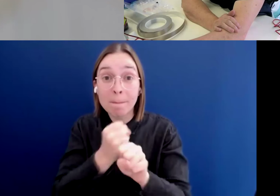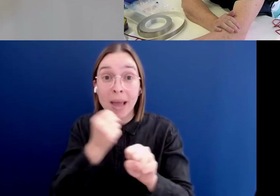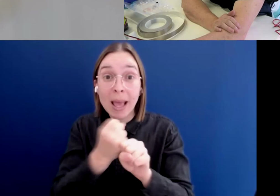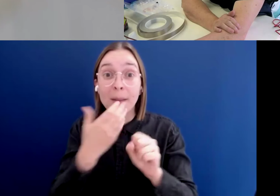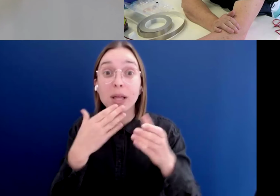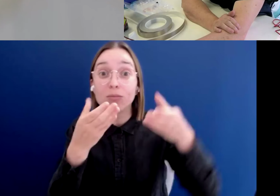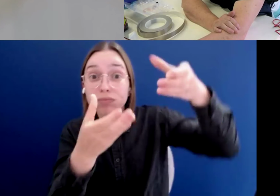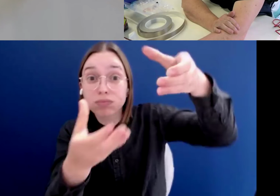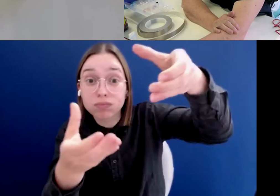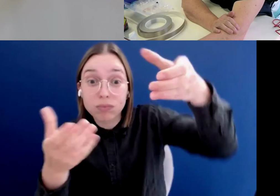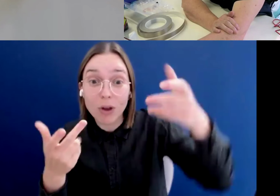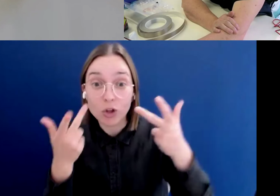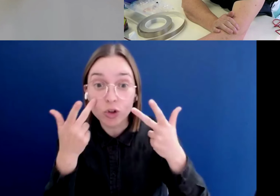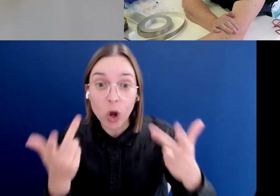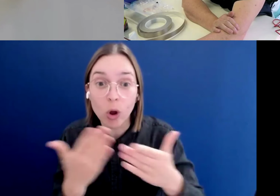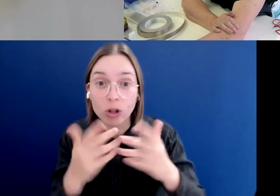screen, please?